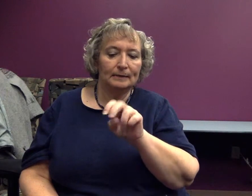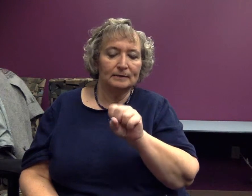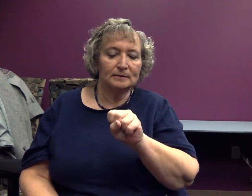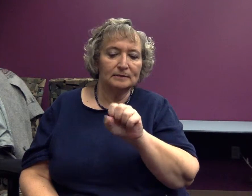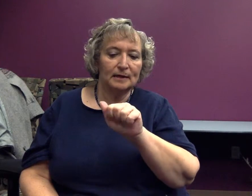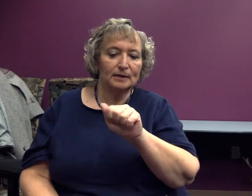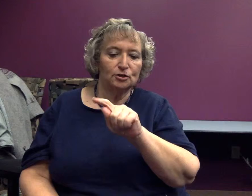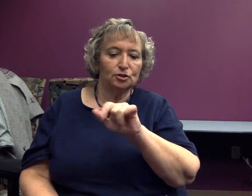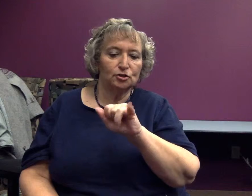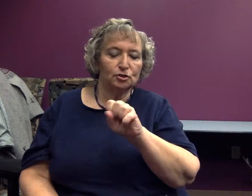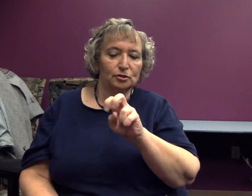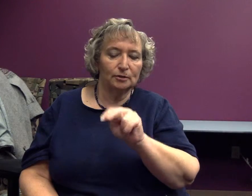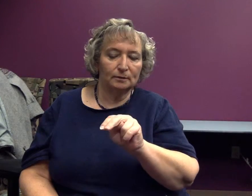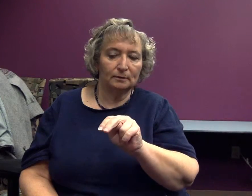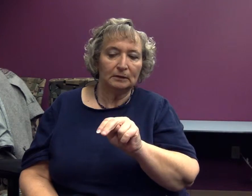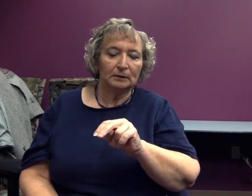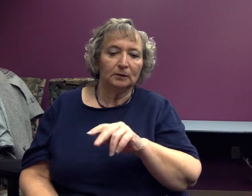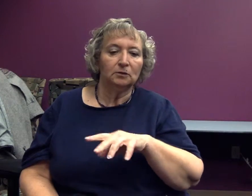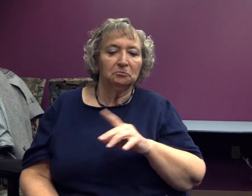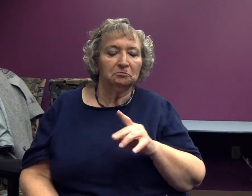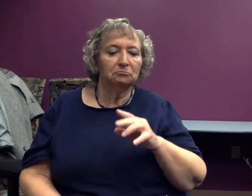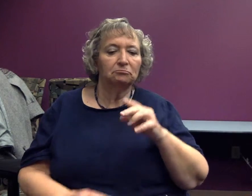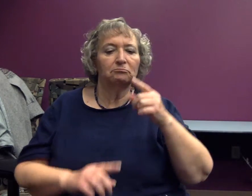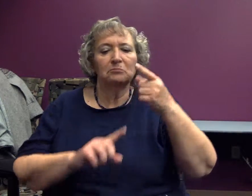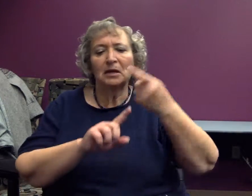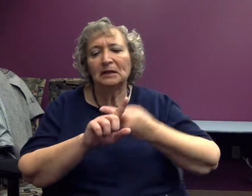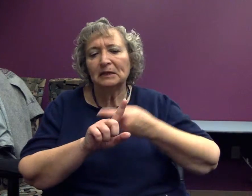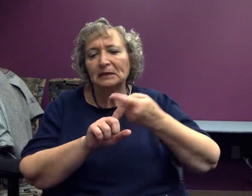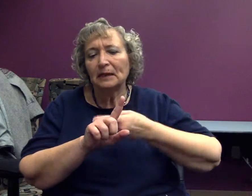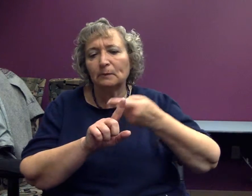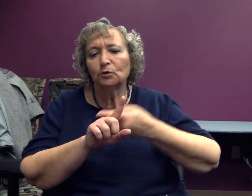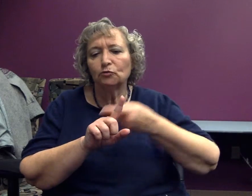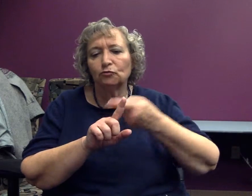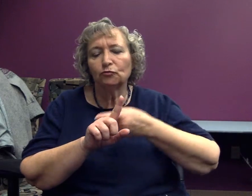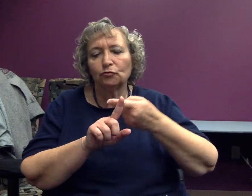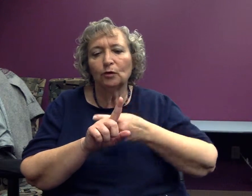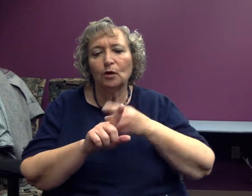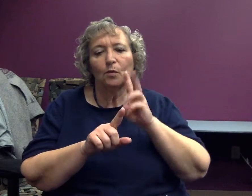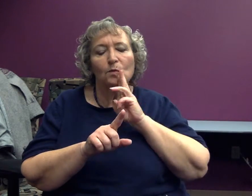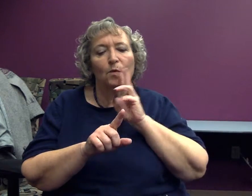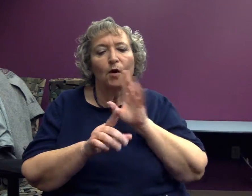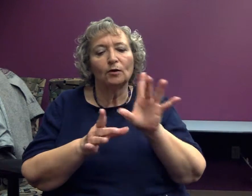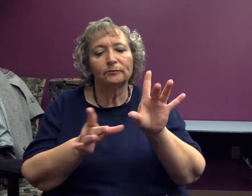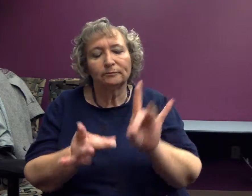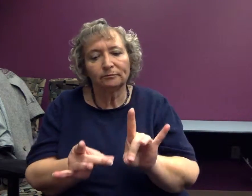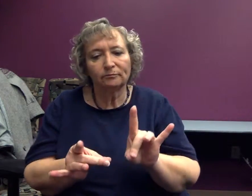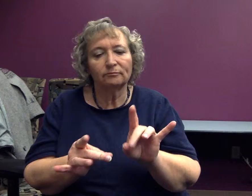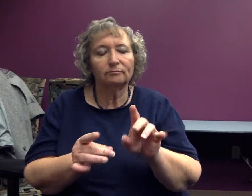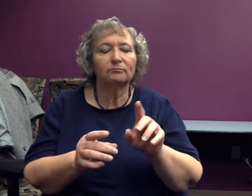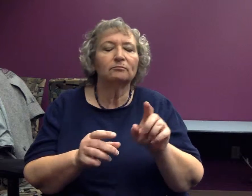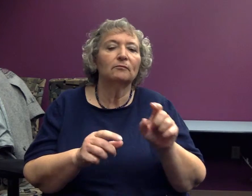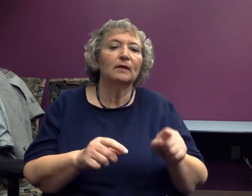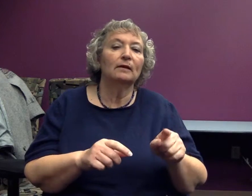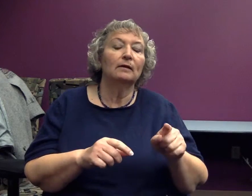which condensation occurs. If the dew point is below 0 degrees